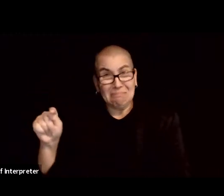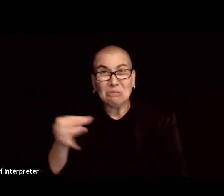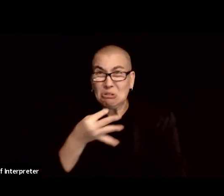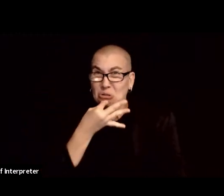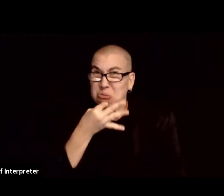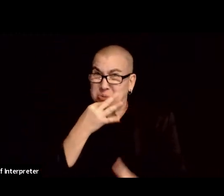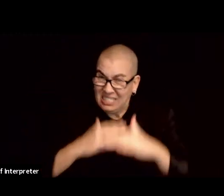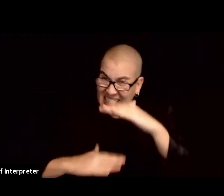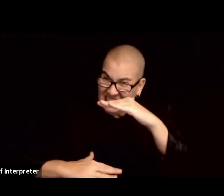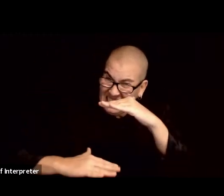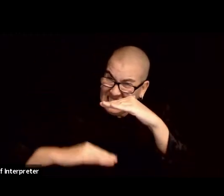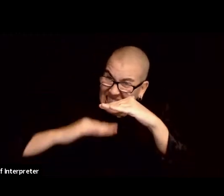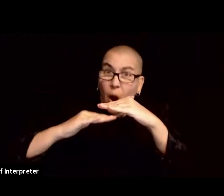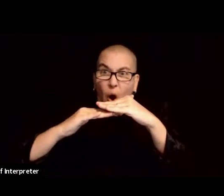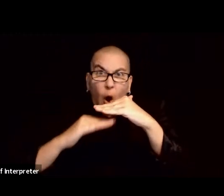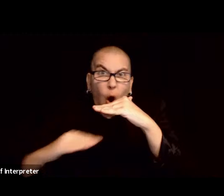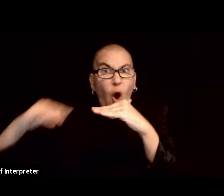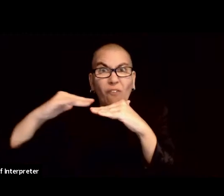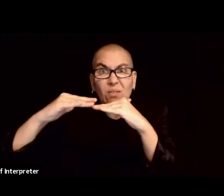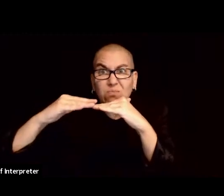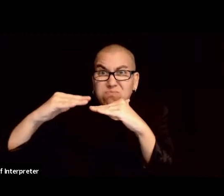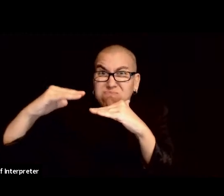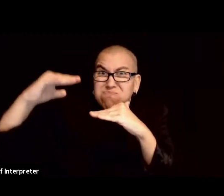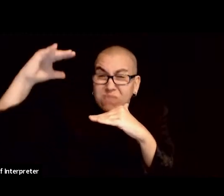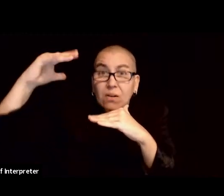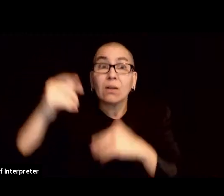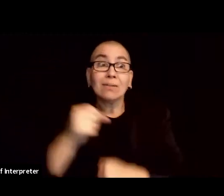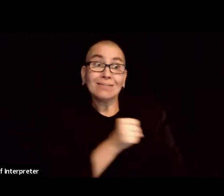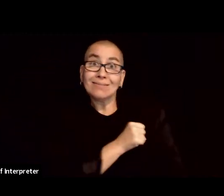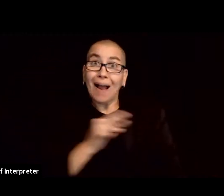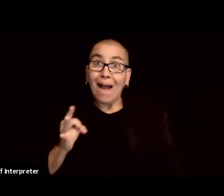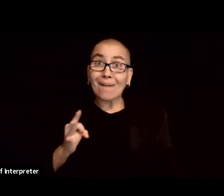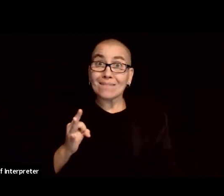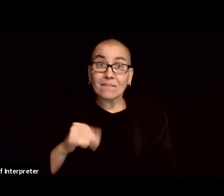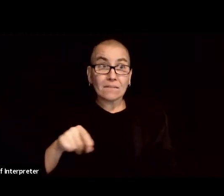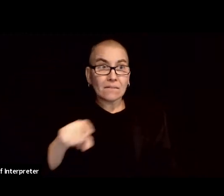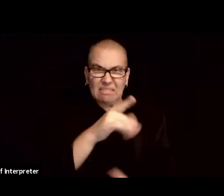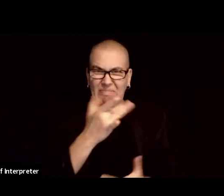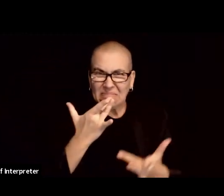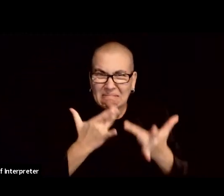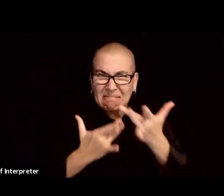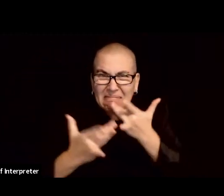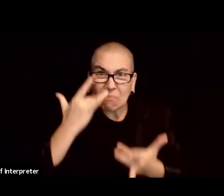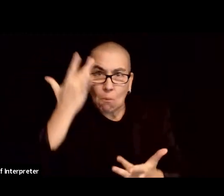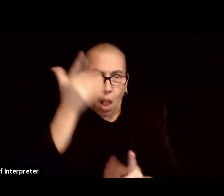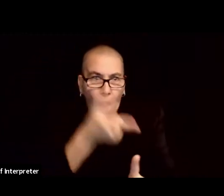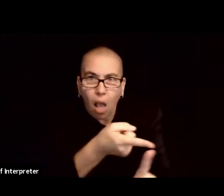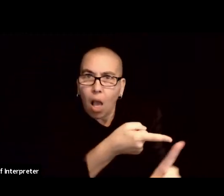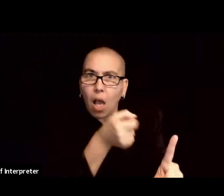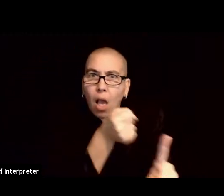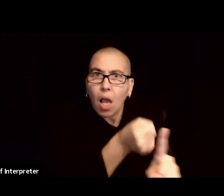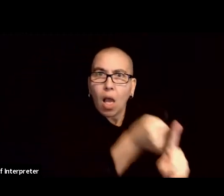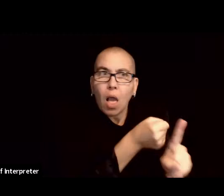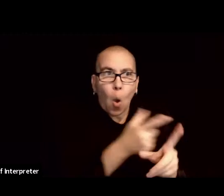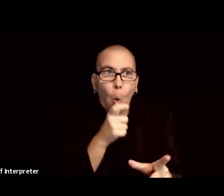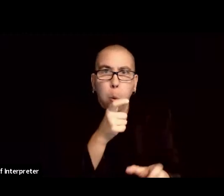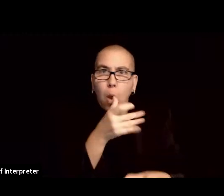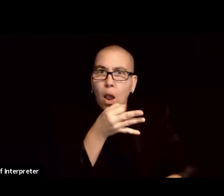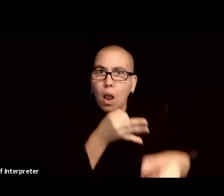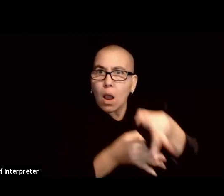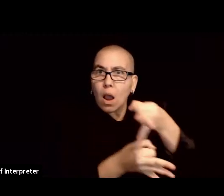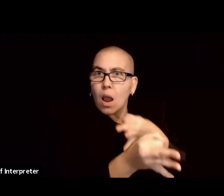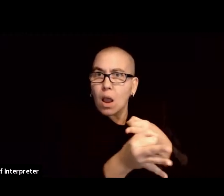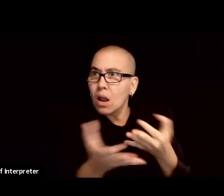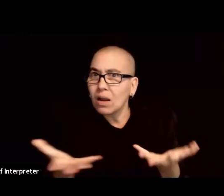have seen and are seeing every day all around us in states and countries. And if our healthcare workers can't avoid the